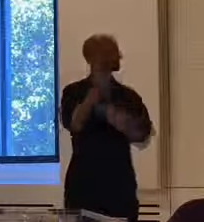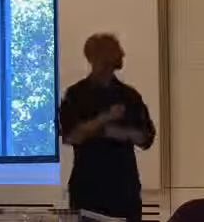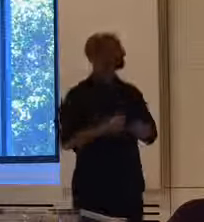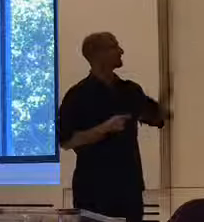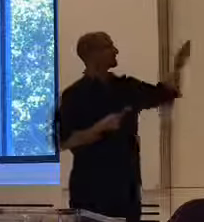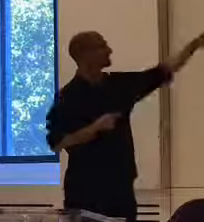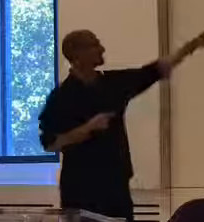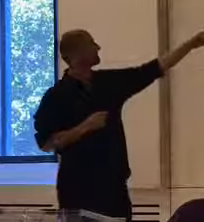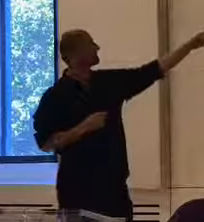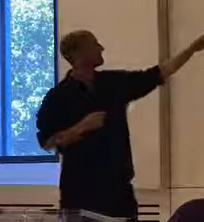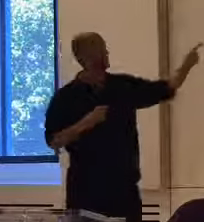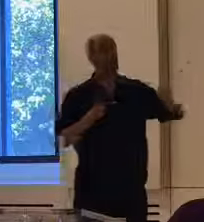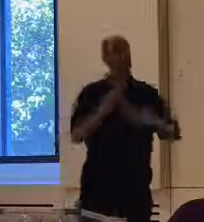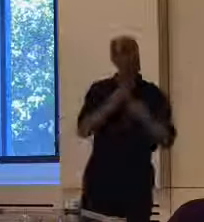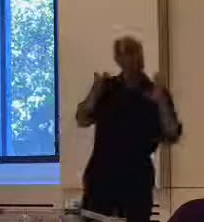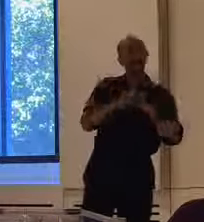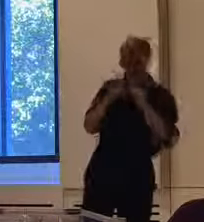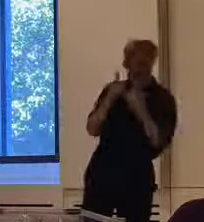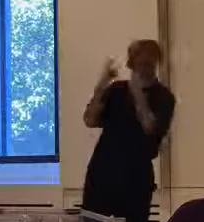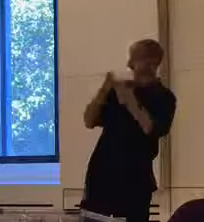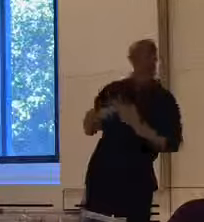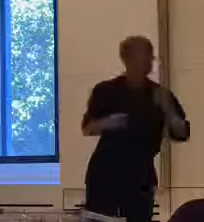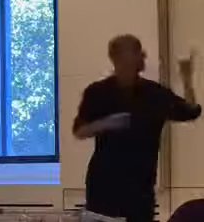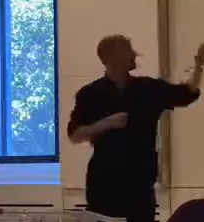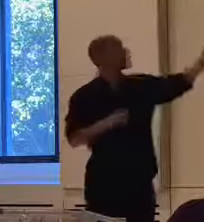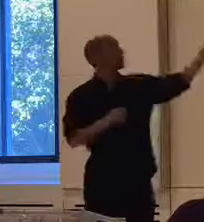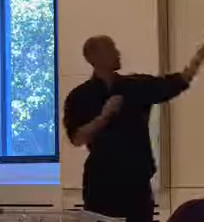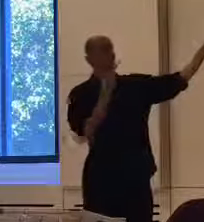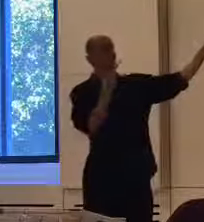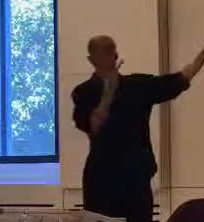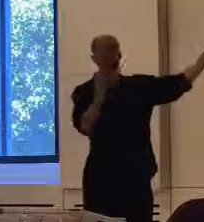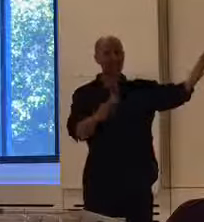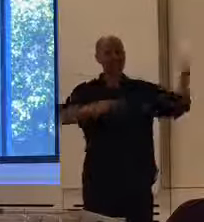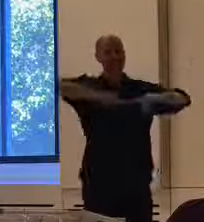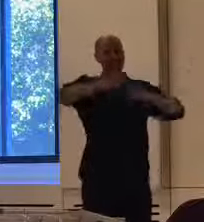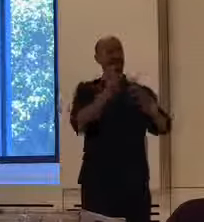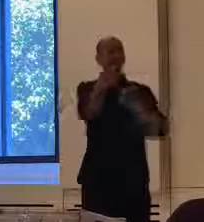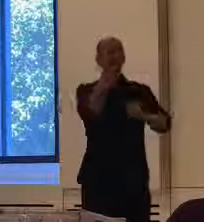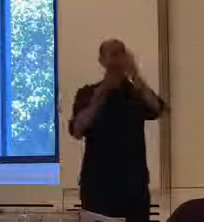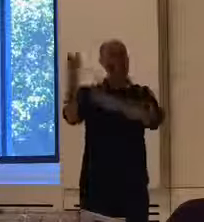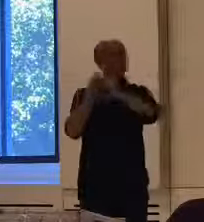Loads of people visited over that 1 year, and that was linked to CARE, the C-A-R-E.